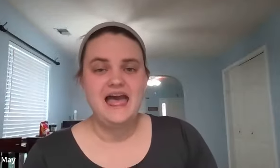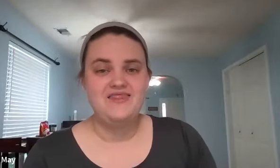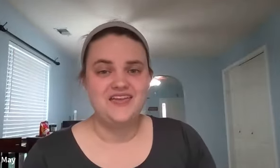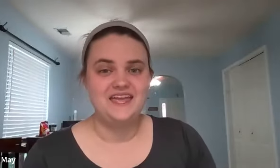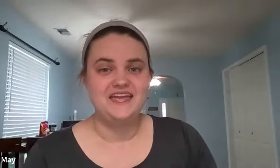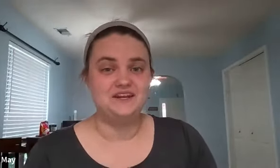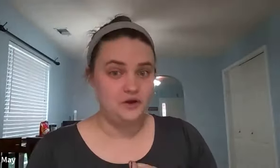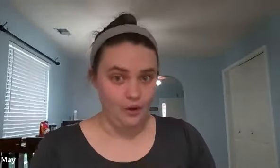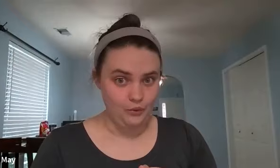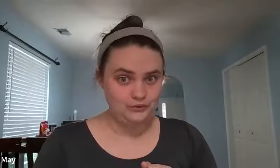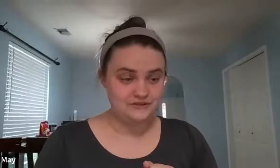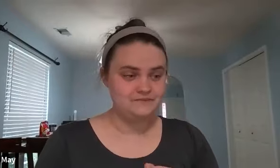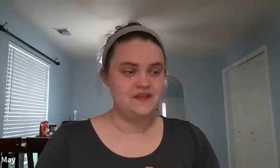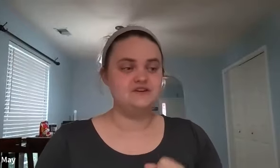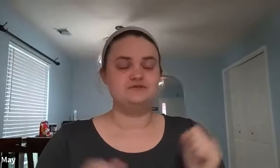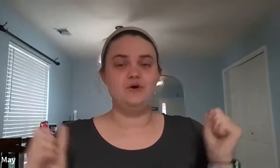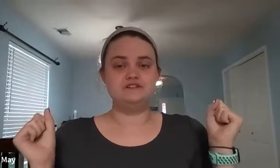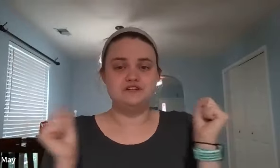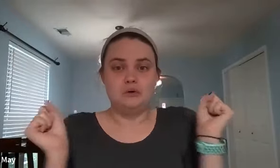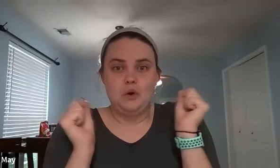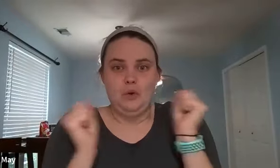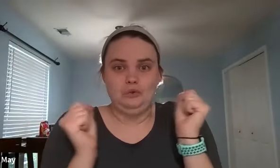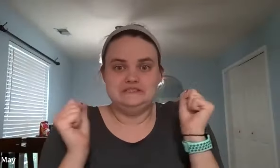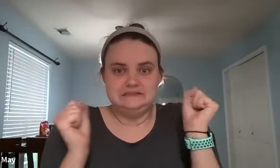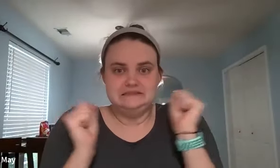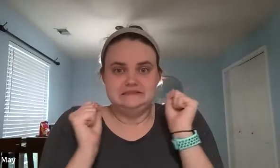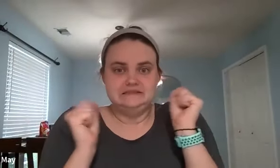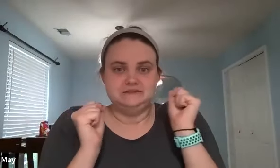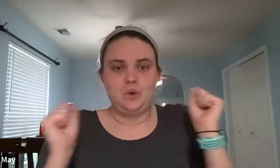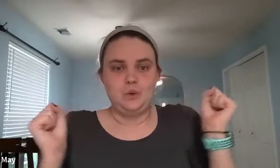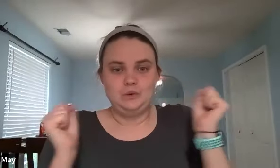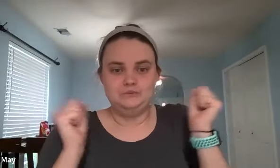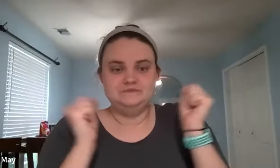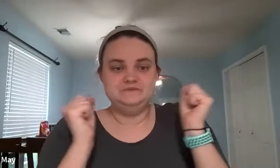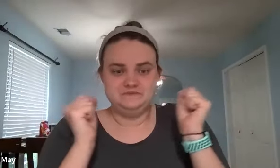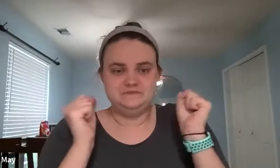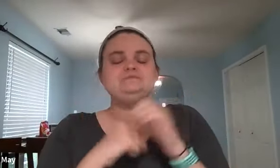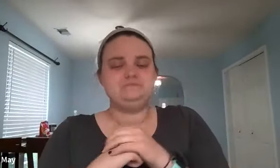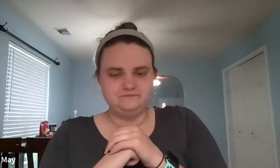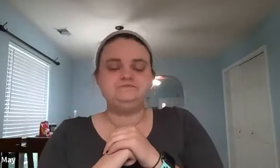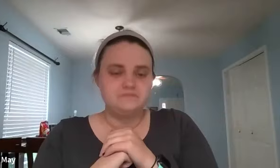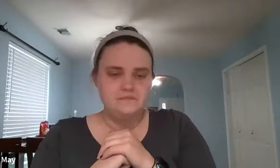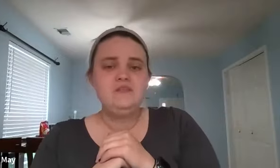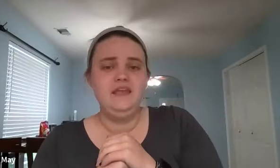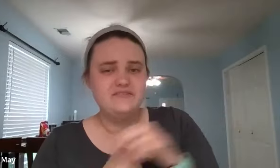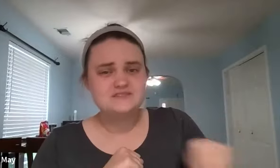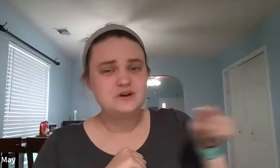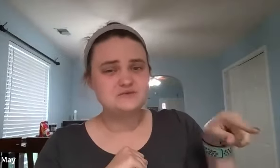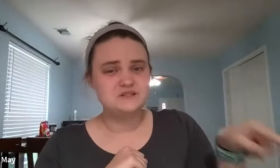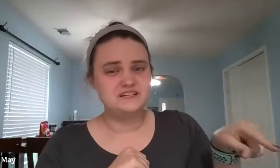And then cold. So cold's going to go cold, cold. Mm-hmm. And these are also ones that can